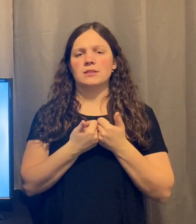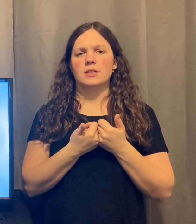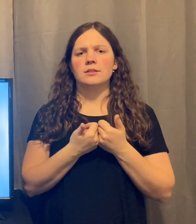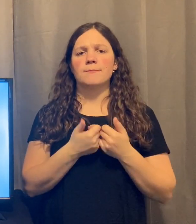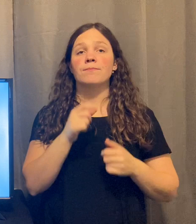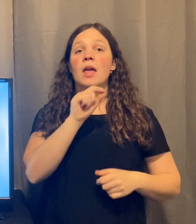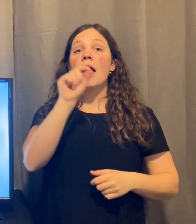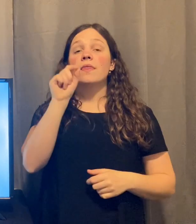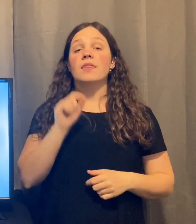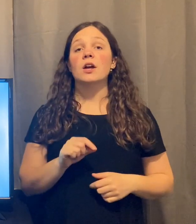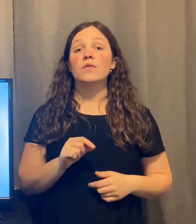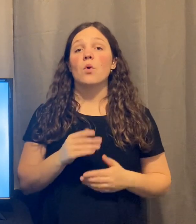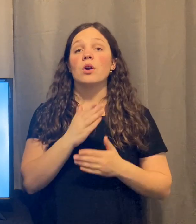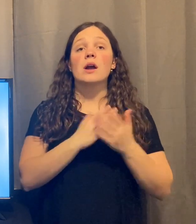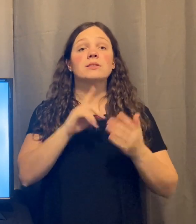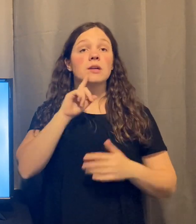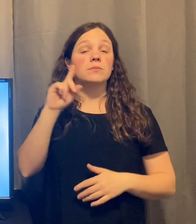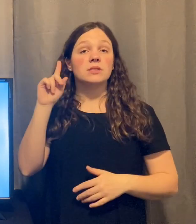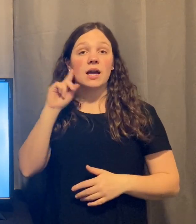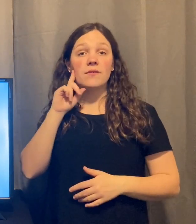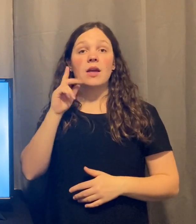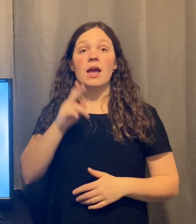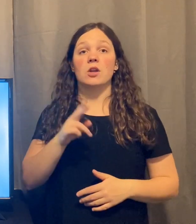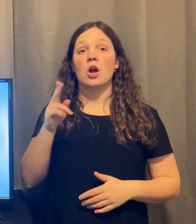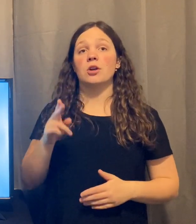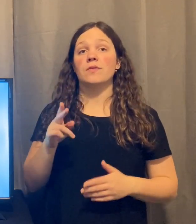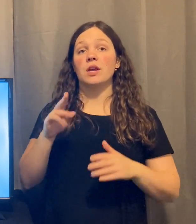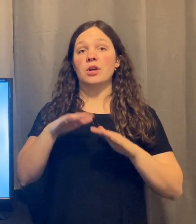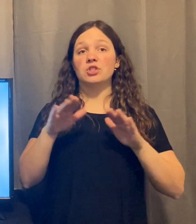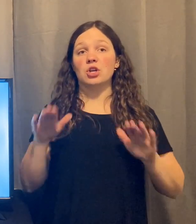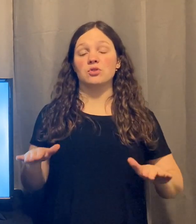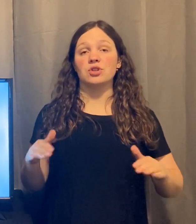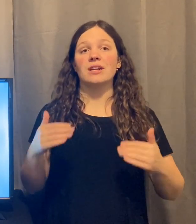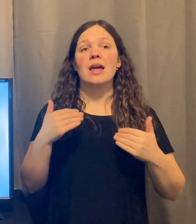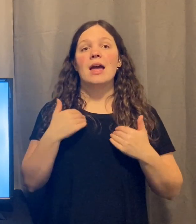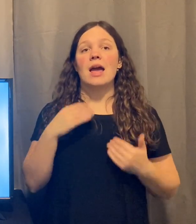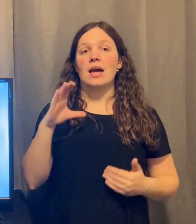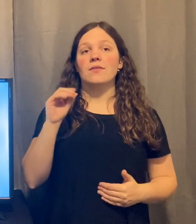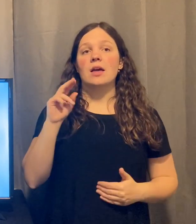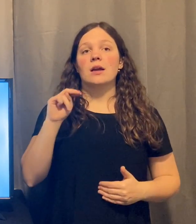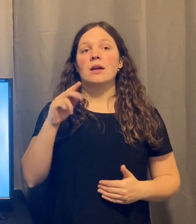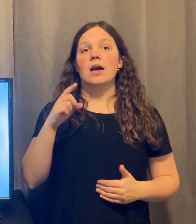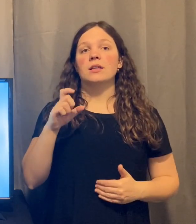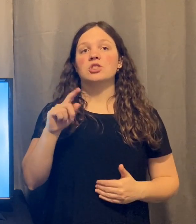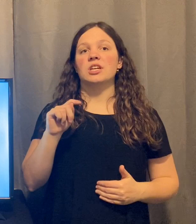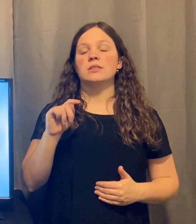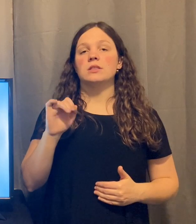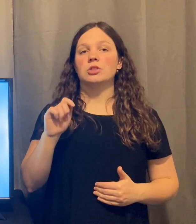accident. Therefore, some deaf and hard of hearing children have